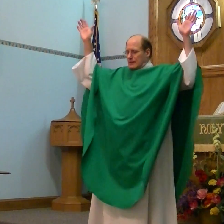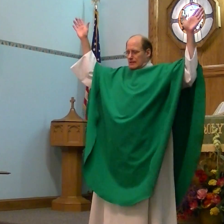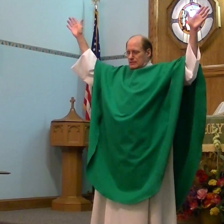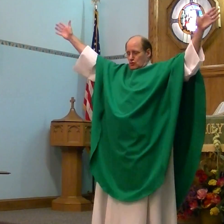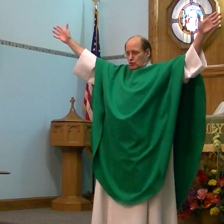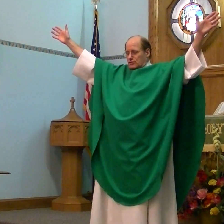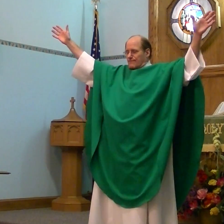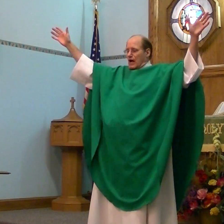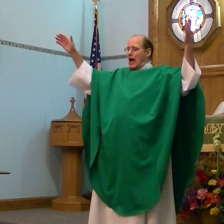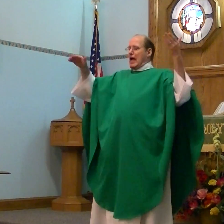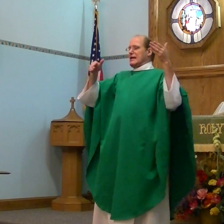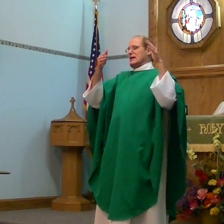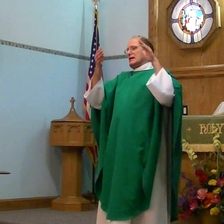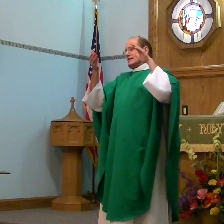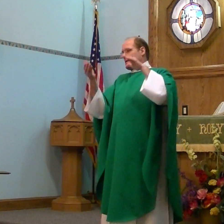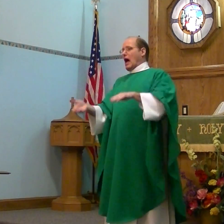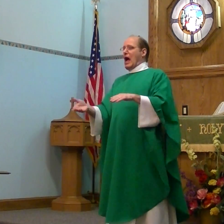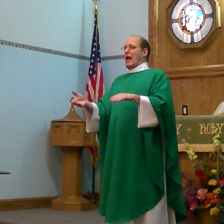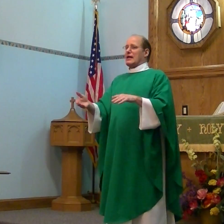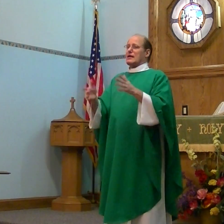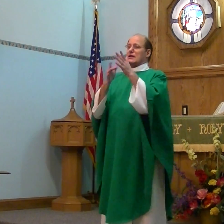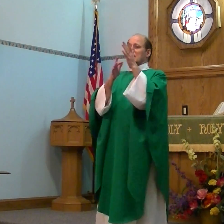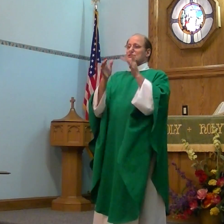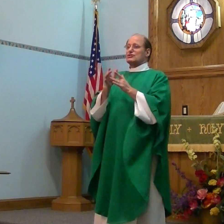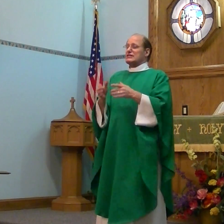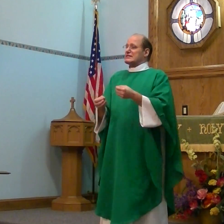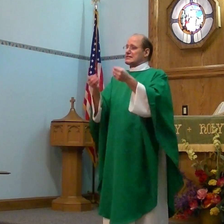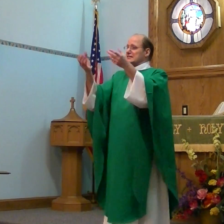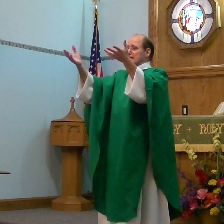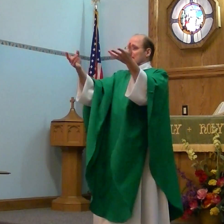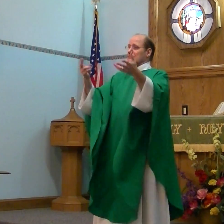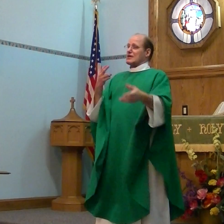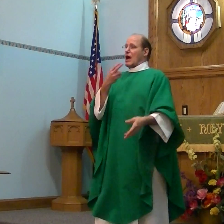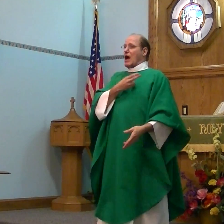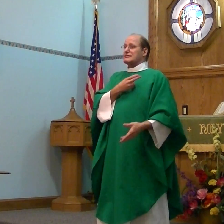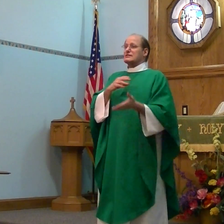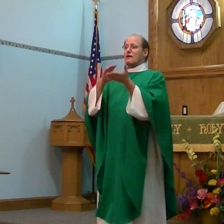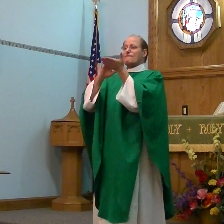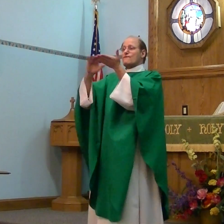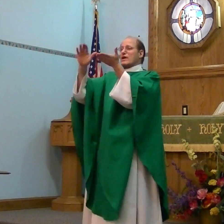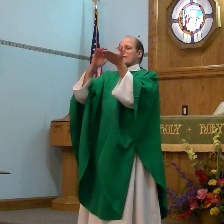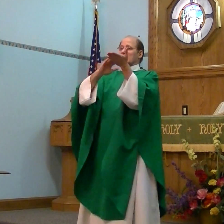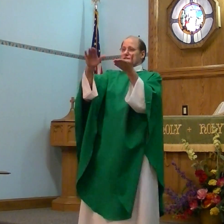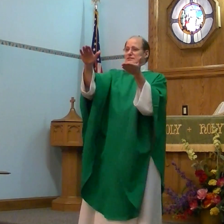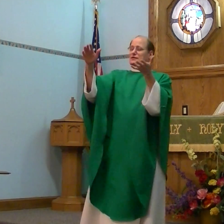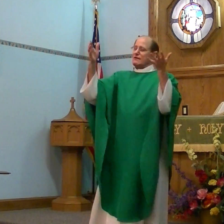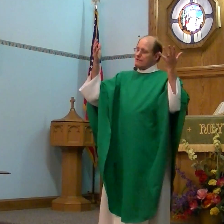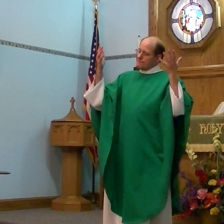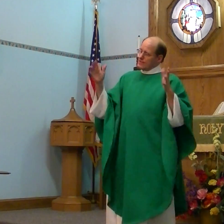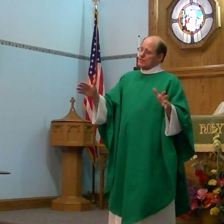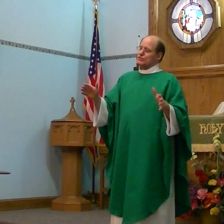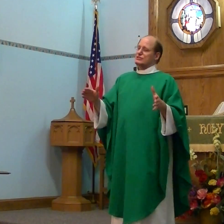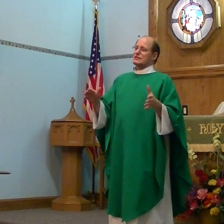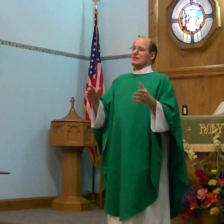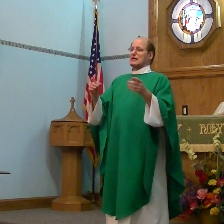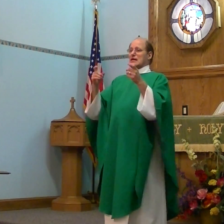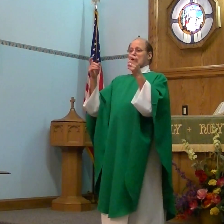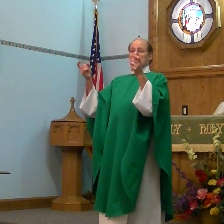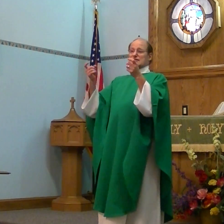crucified, died. Jesus gives us forgiveness, finished. The